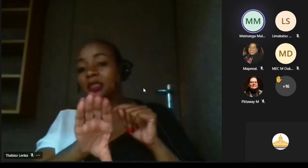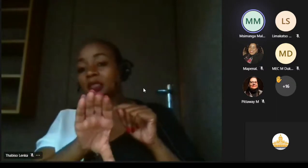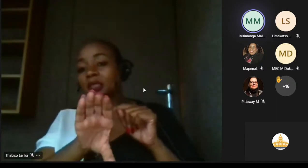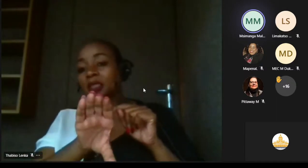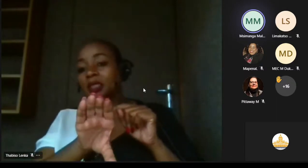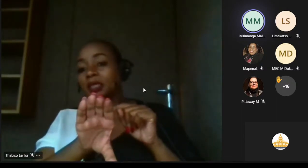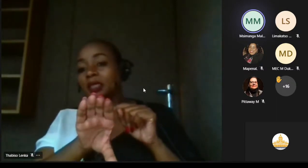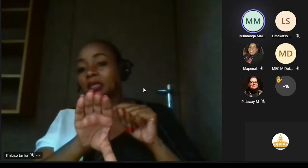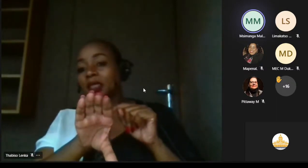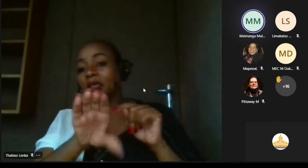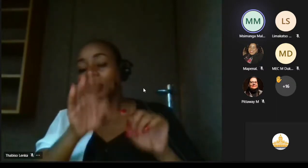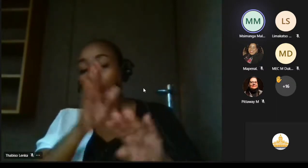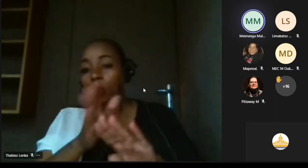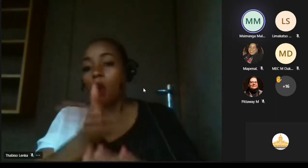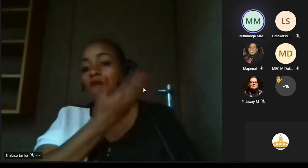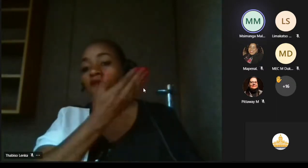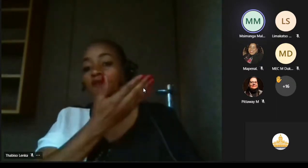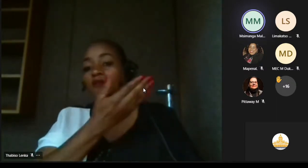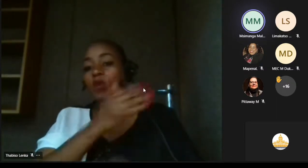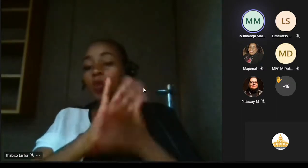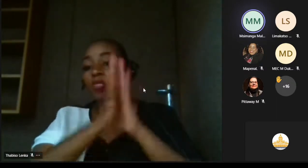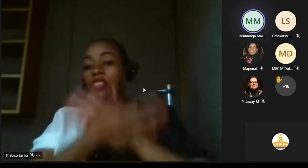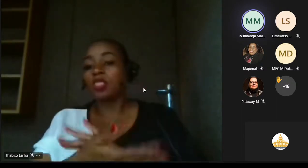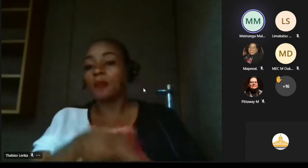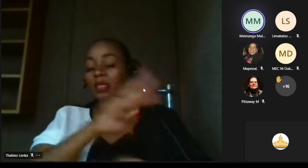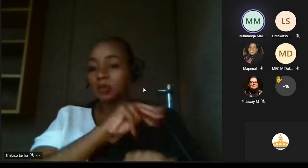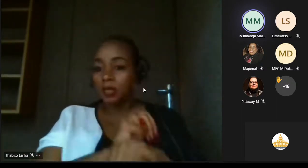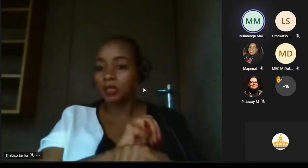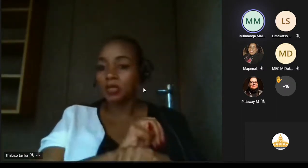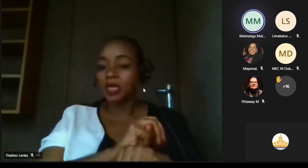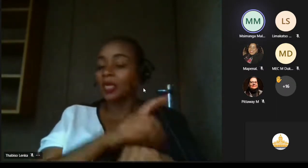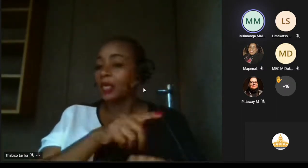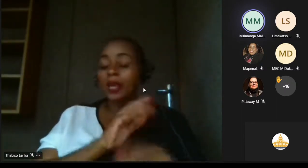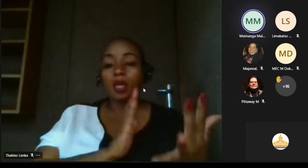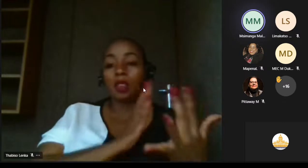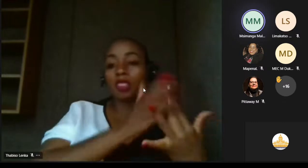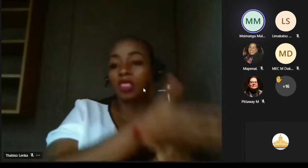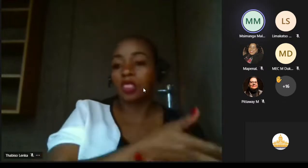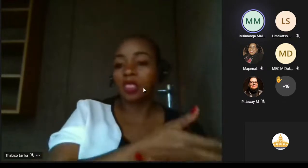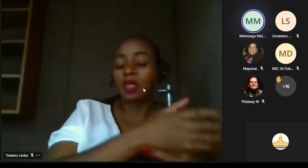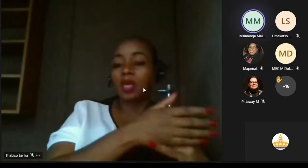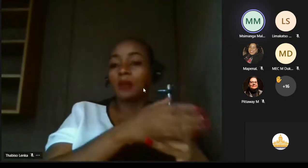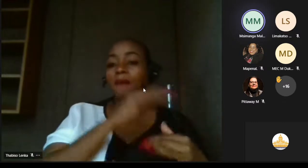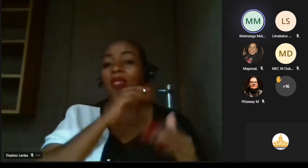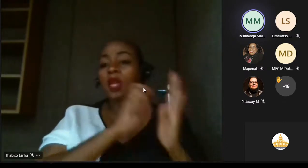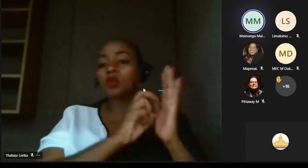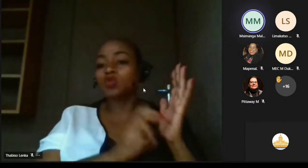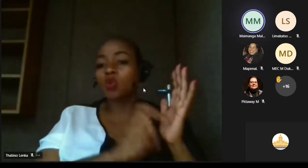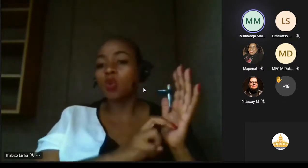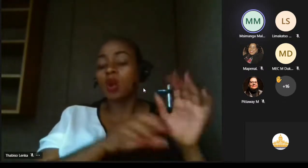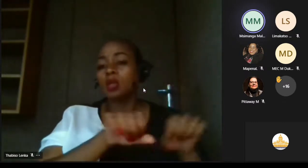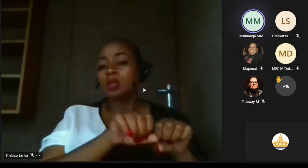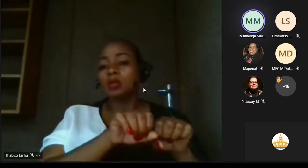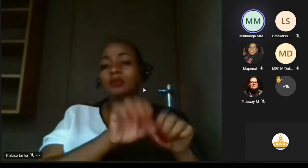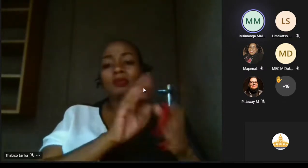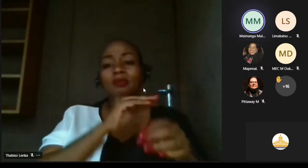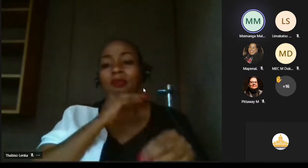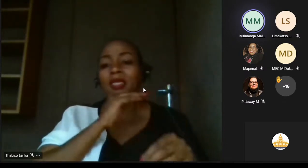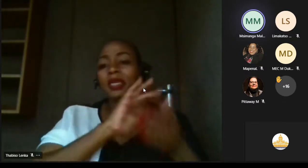senya dimasepala because instead ya gore a intervene o ne a roba melao a ba lo thišwa ke palamente gore o a